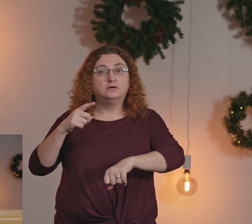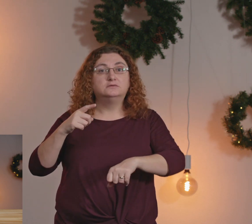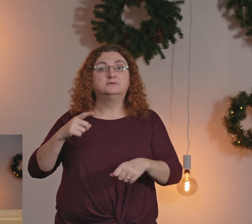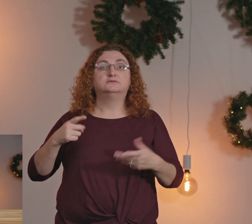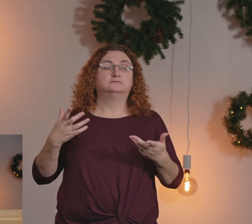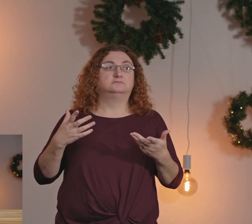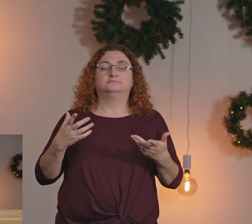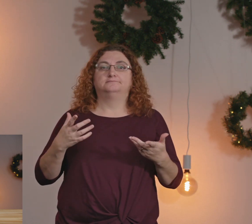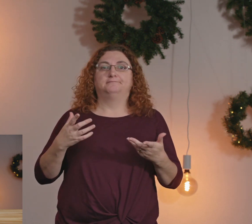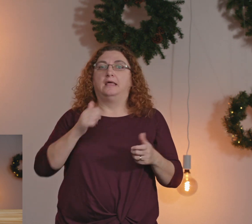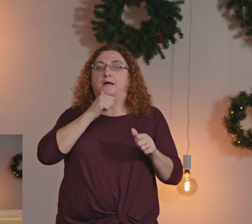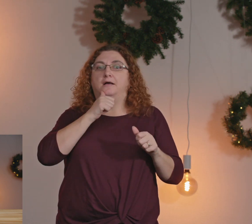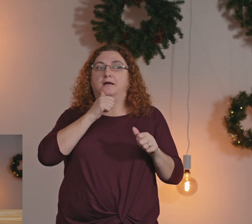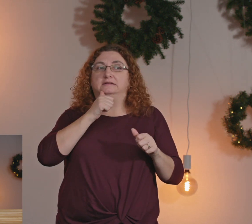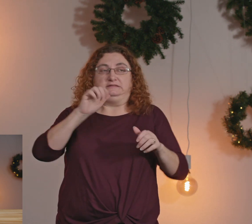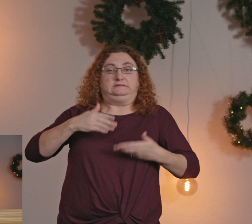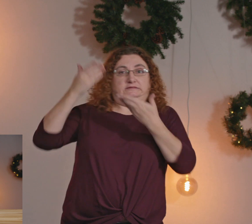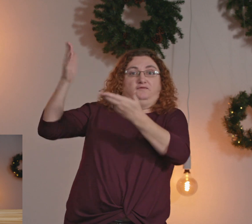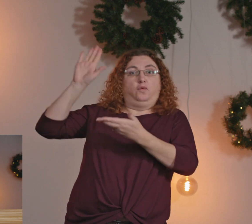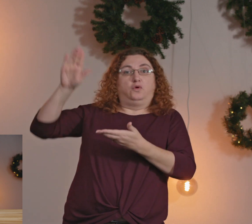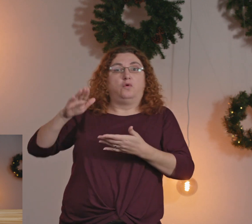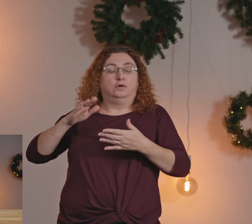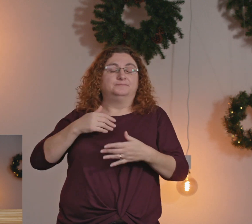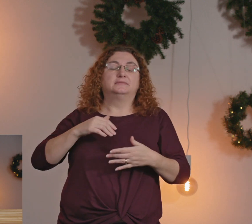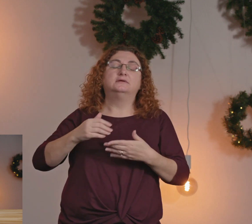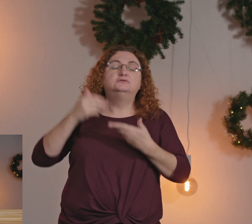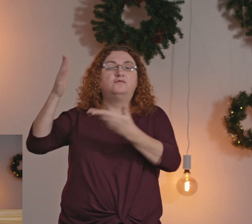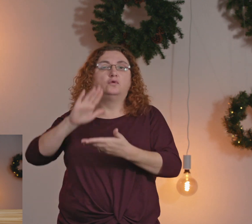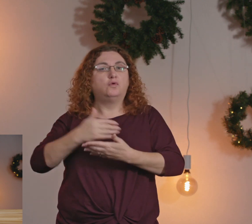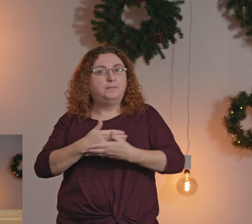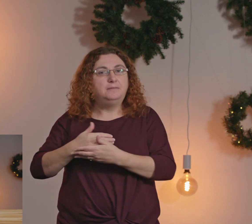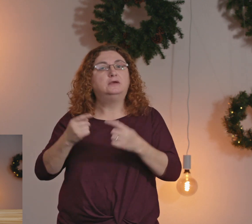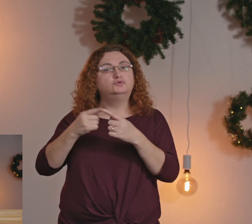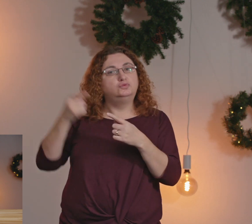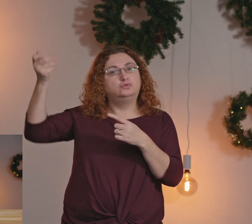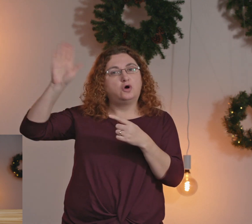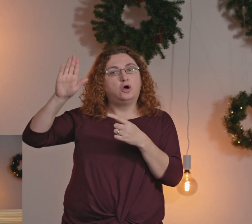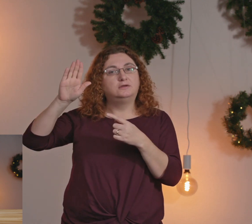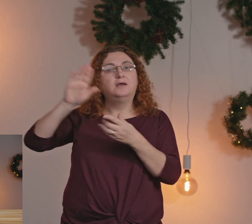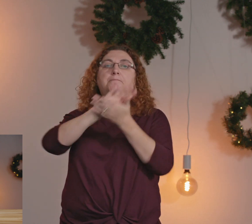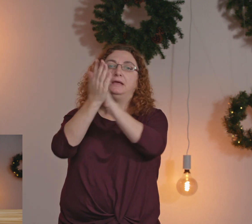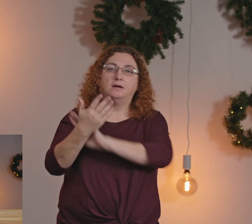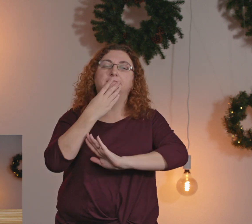friends over because it was the time that your child, your son, was going to acknowledge that he was part of the covenant community of God. And he was